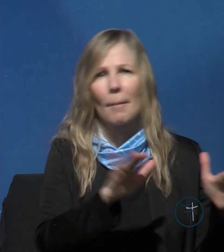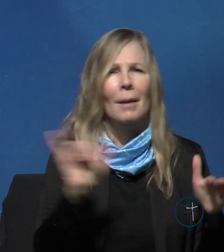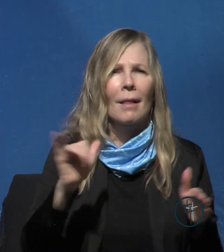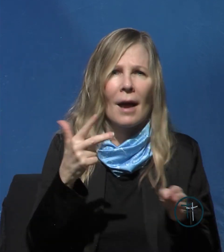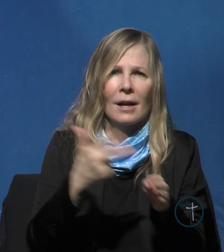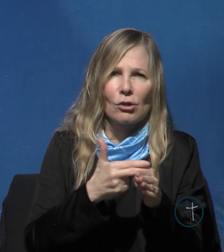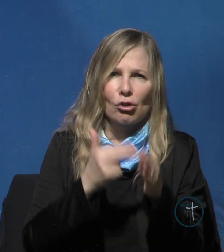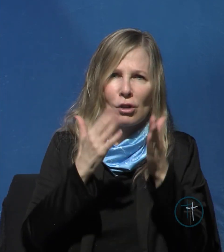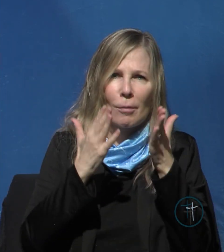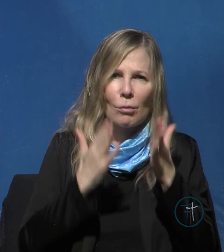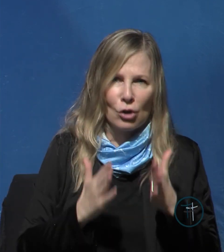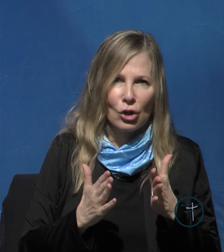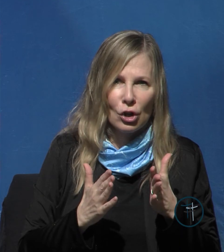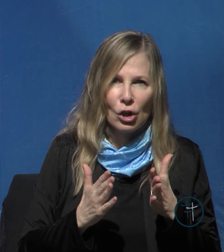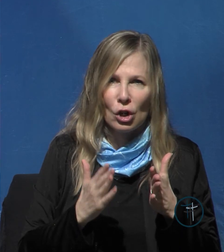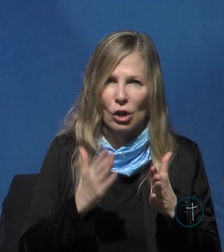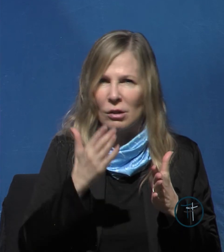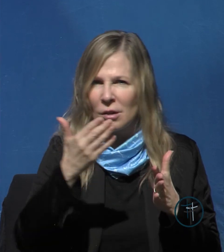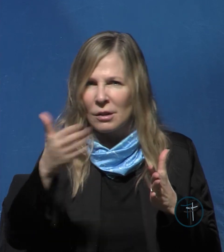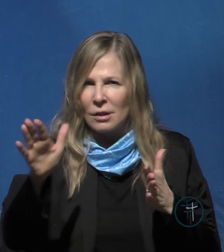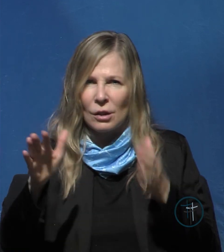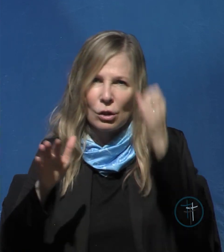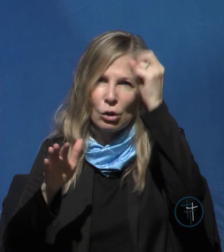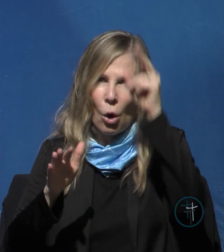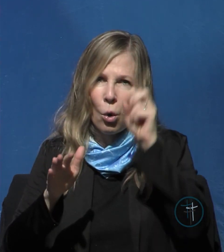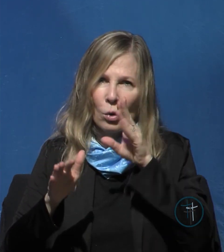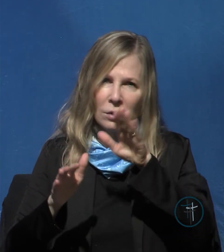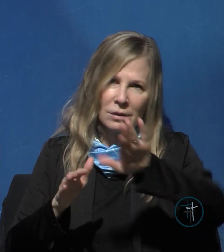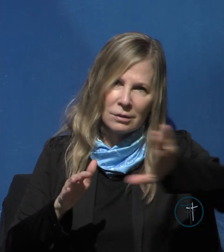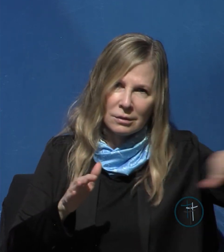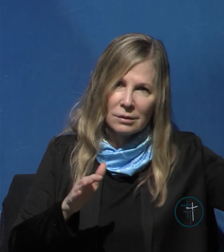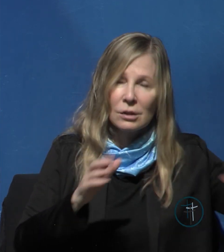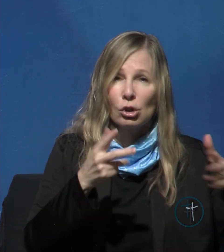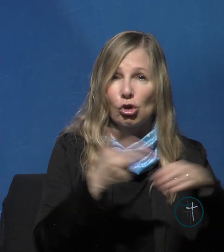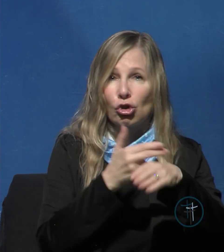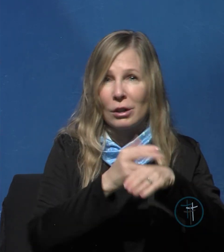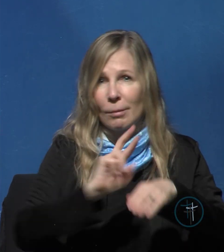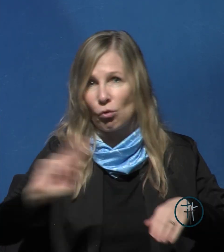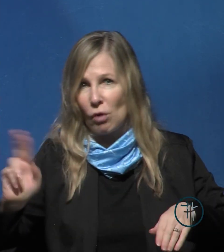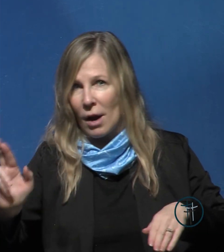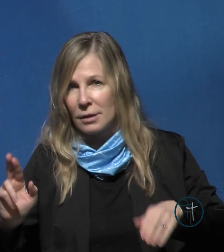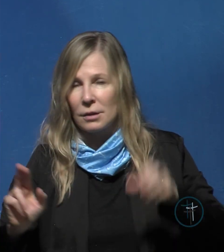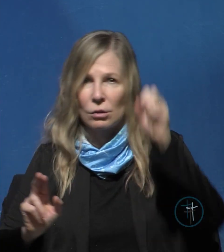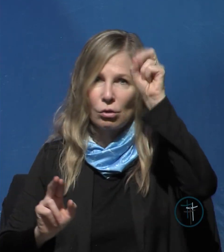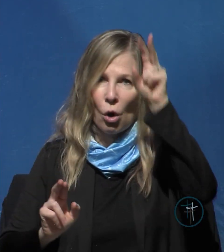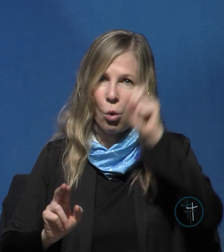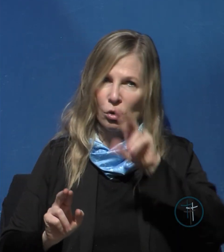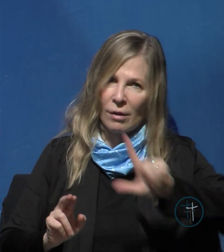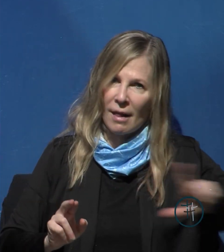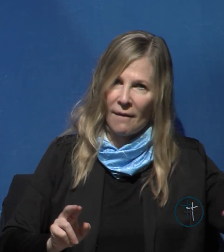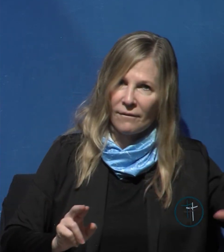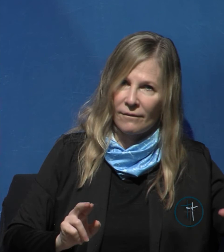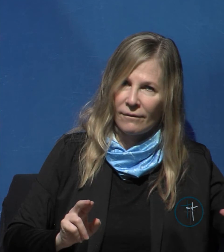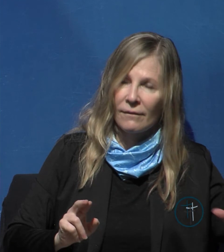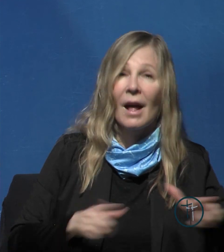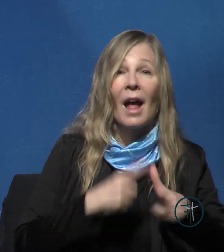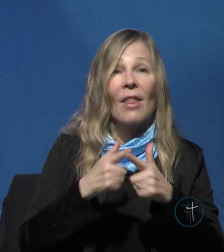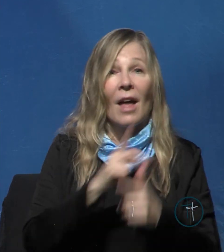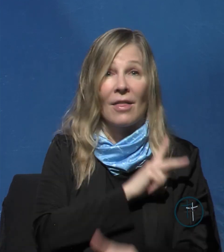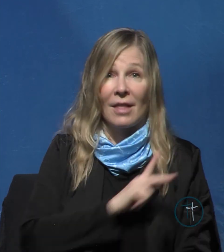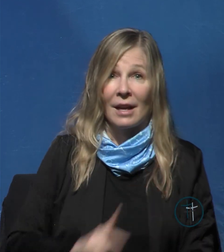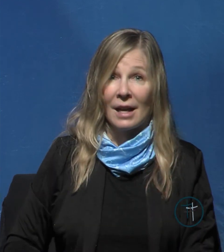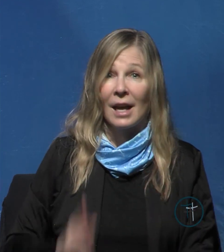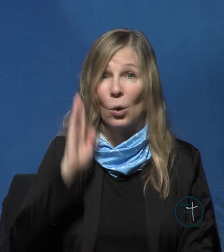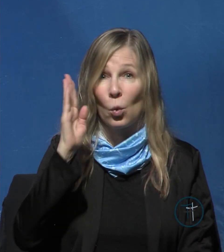shepherd separates the sheep from the goats, and he will put the sheep on his right and the goats on his left. Then the king will say to those on